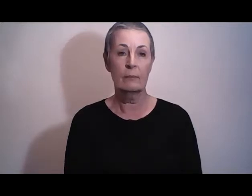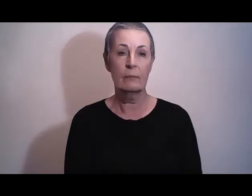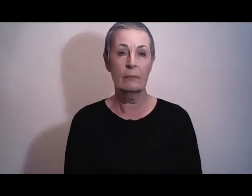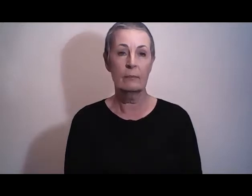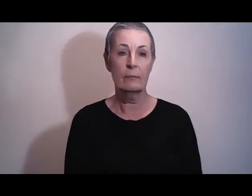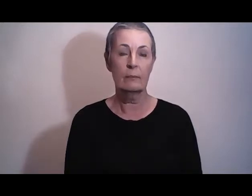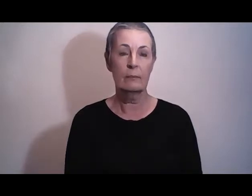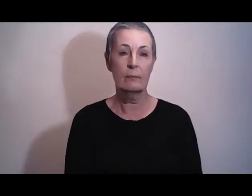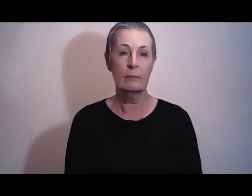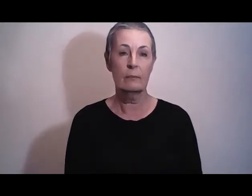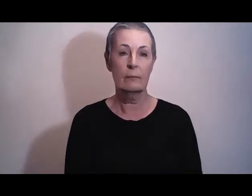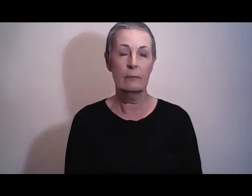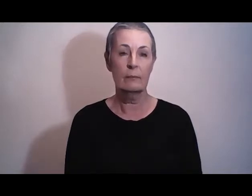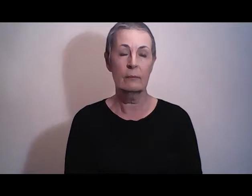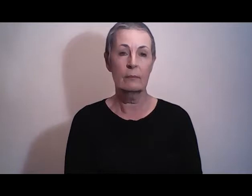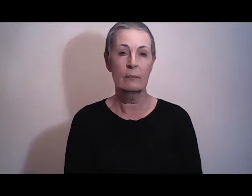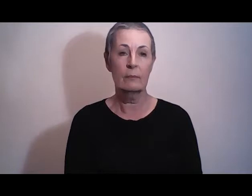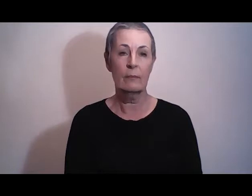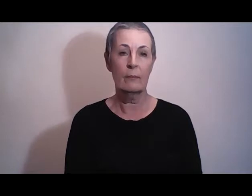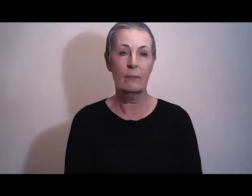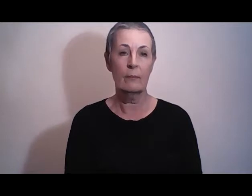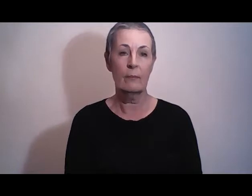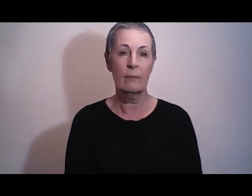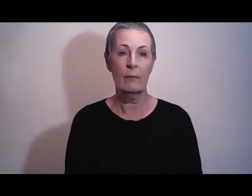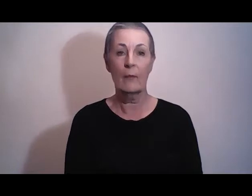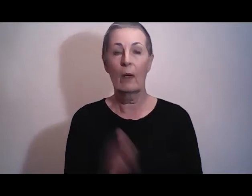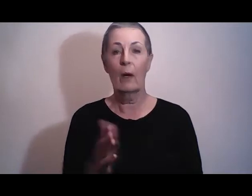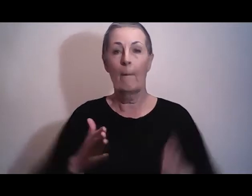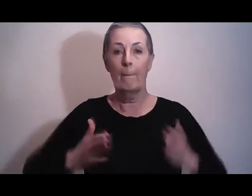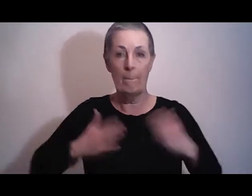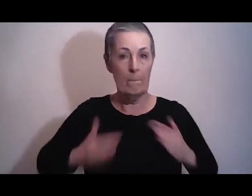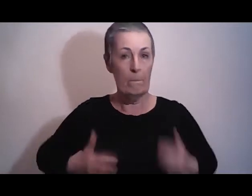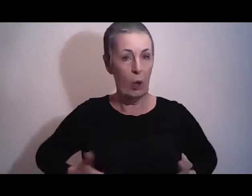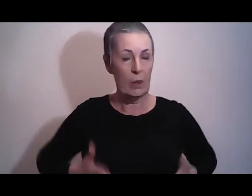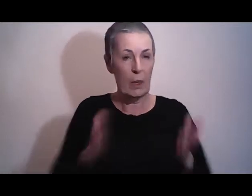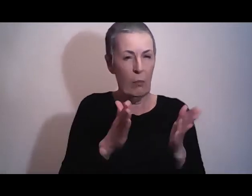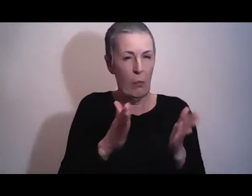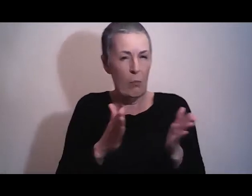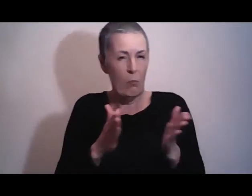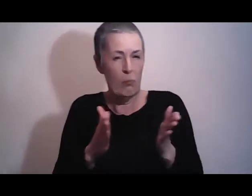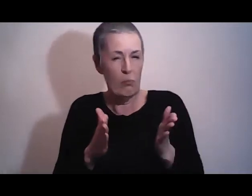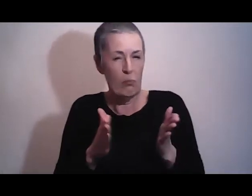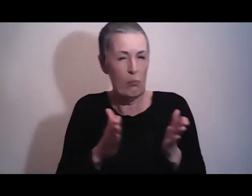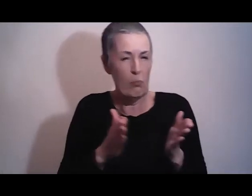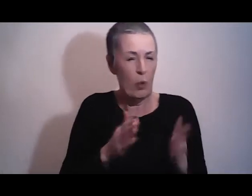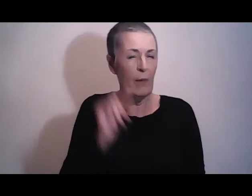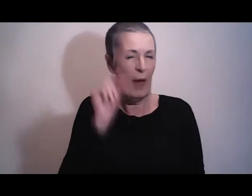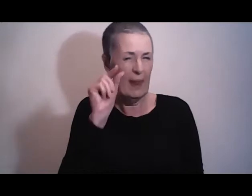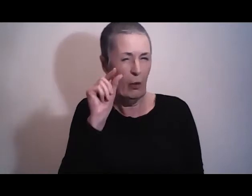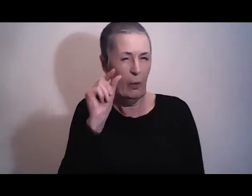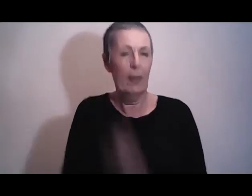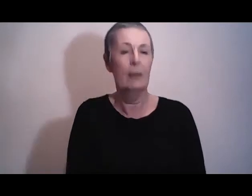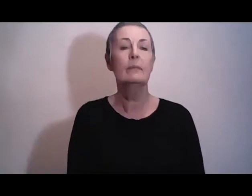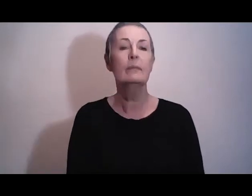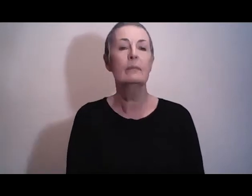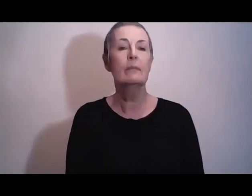So you can see that I'm moving sideways a little bit as well. I'm just using my own imagination. You don't just have to